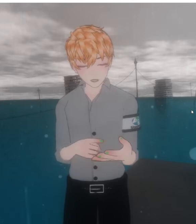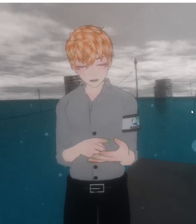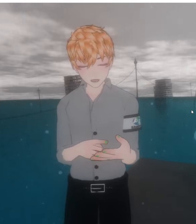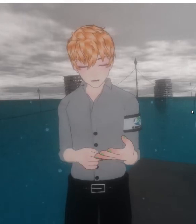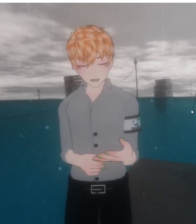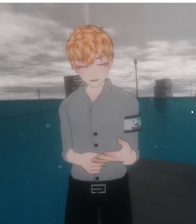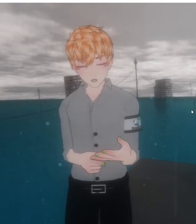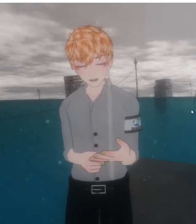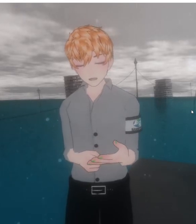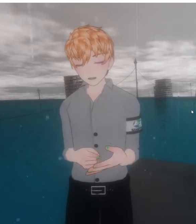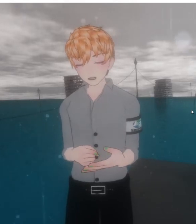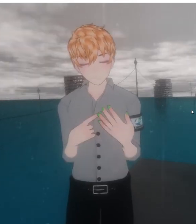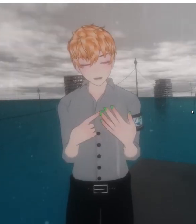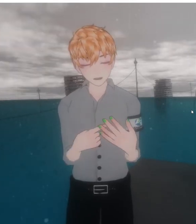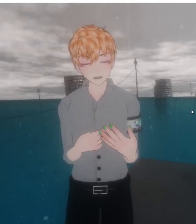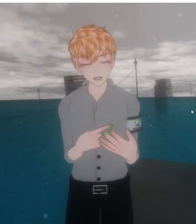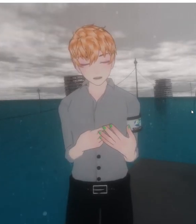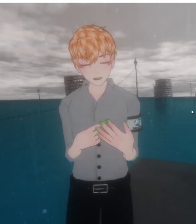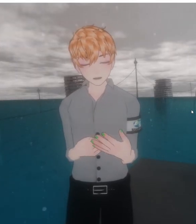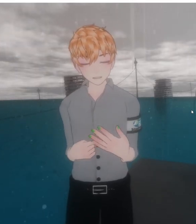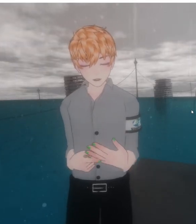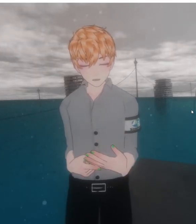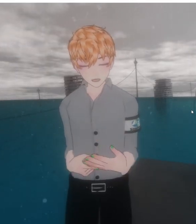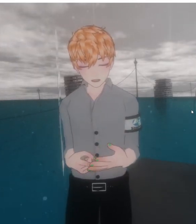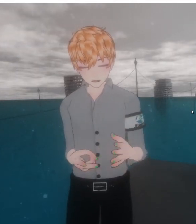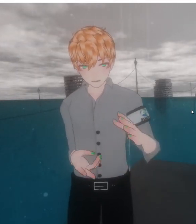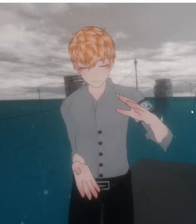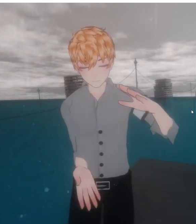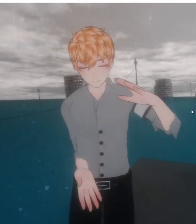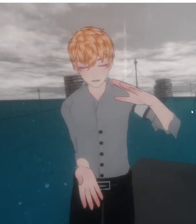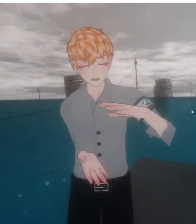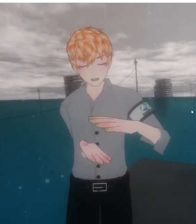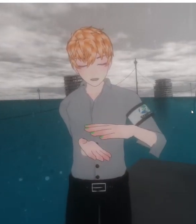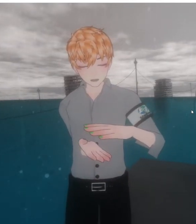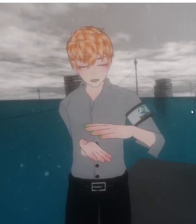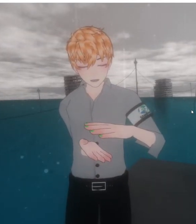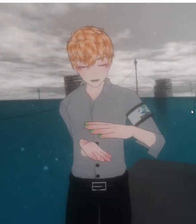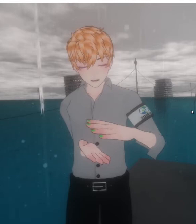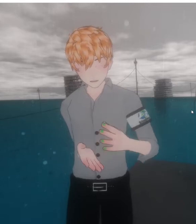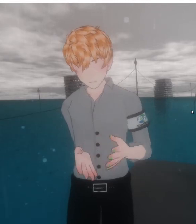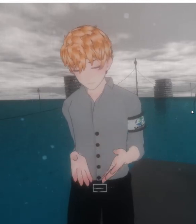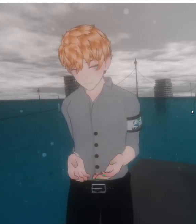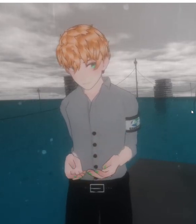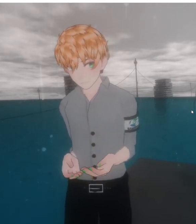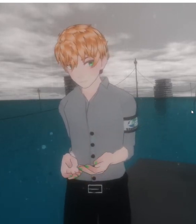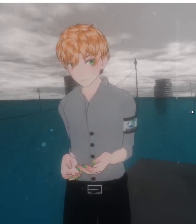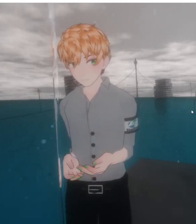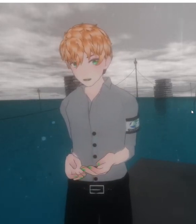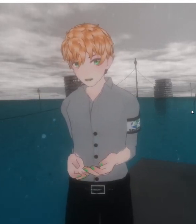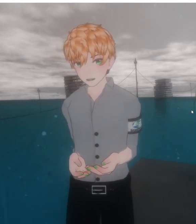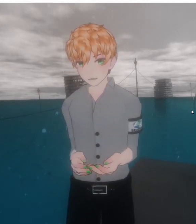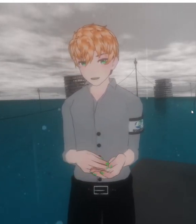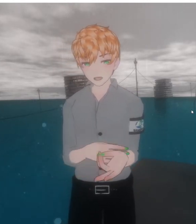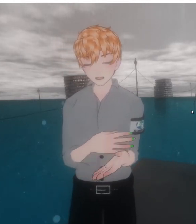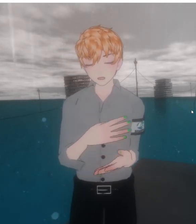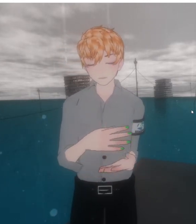topic to another because I'm trying to fit in so much in a little block of text. And then I don't